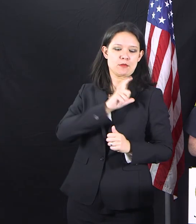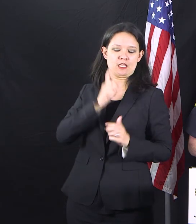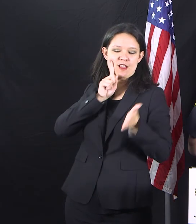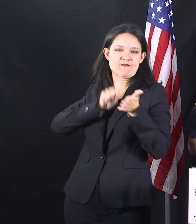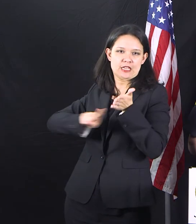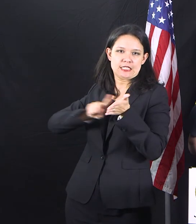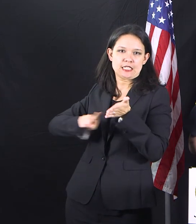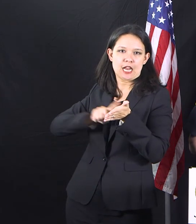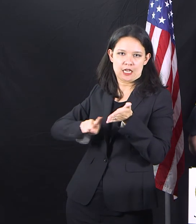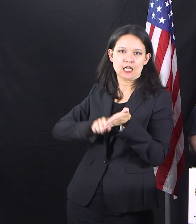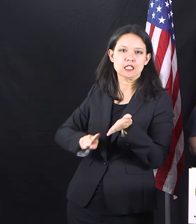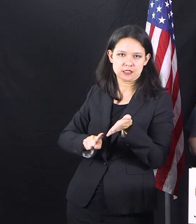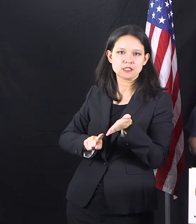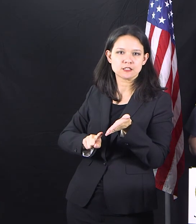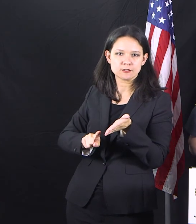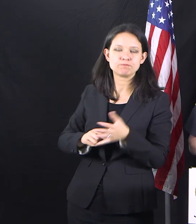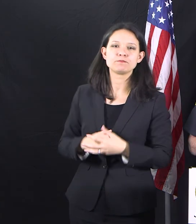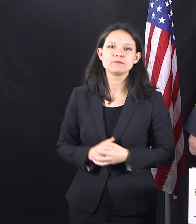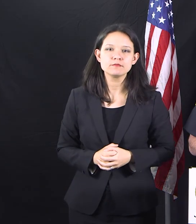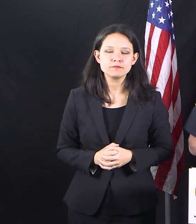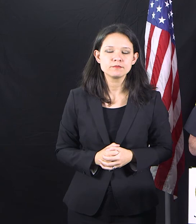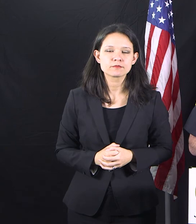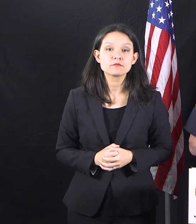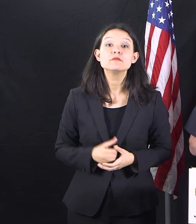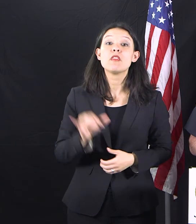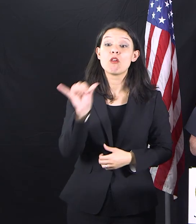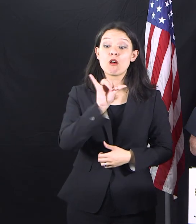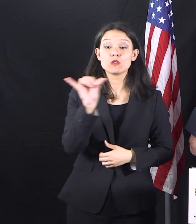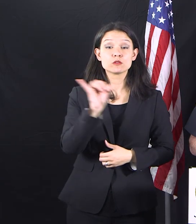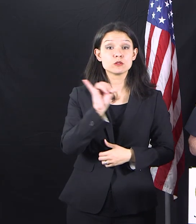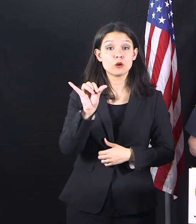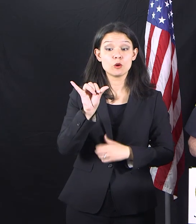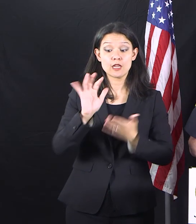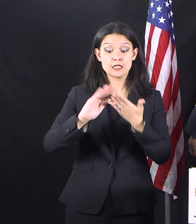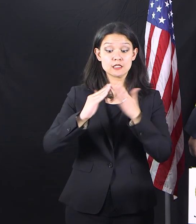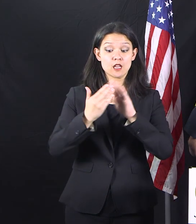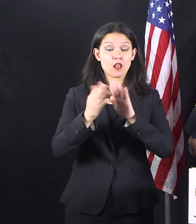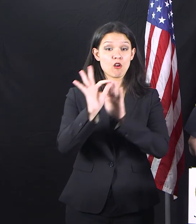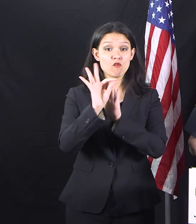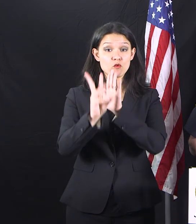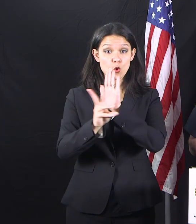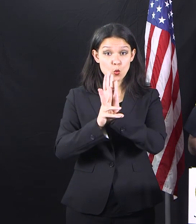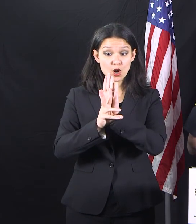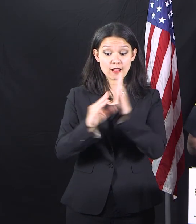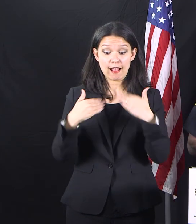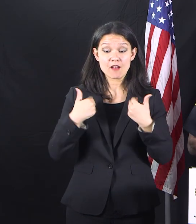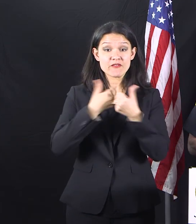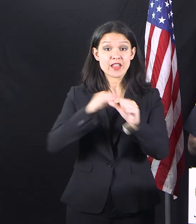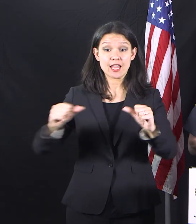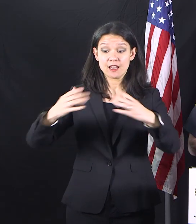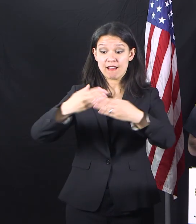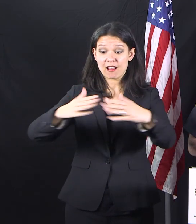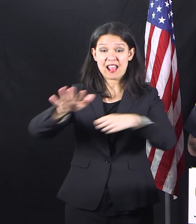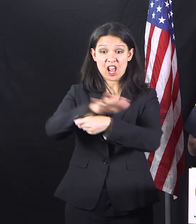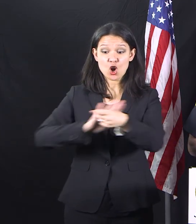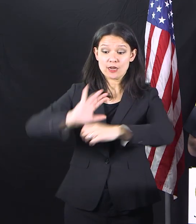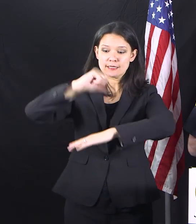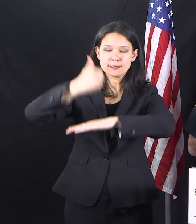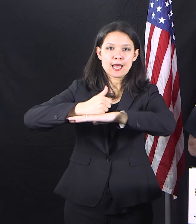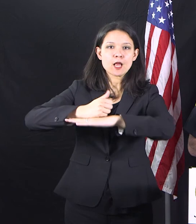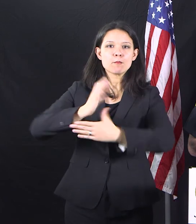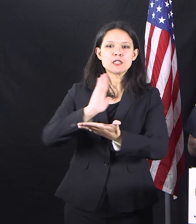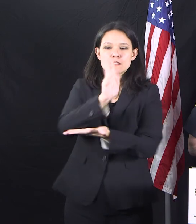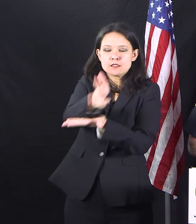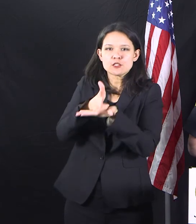investigating. Along with that, Fort Worth has not set up any checkpoints to see if people are adhering